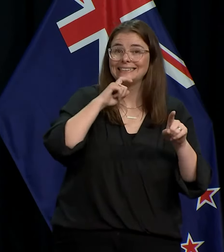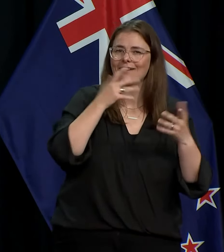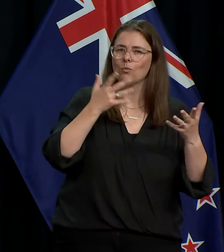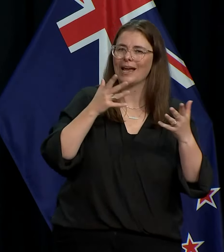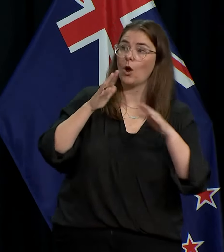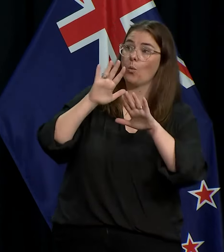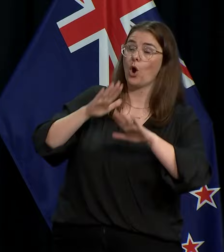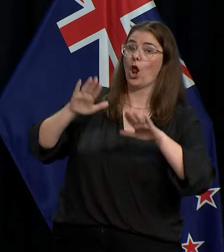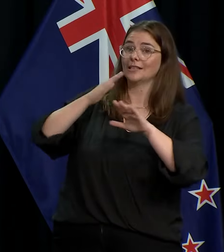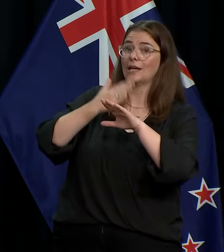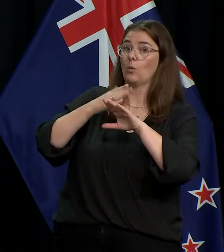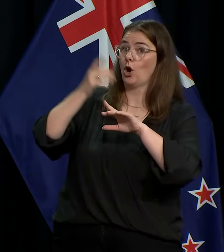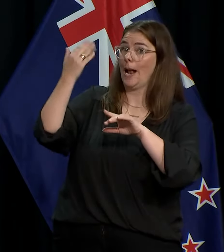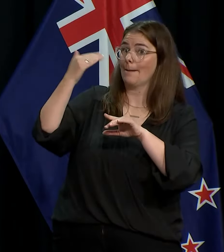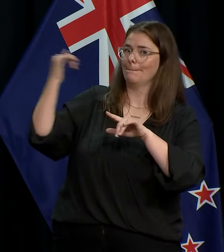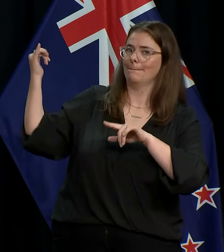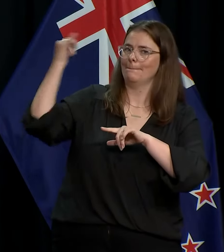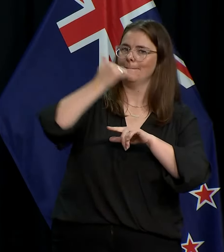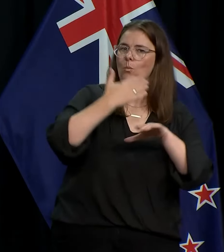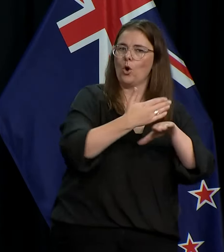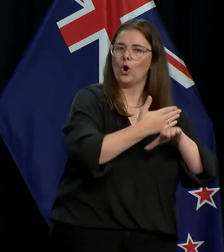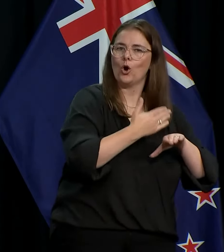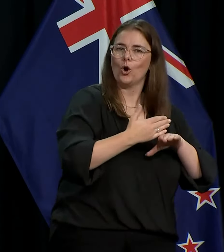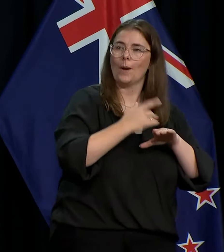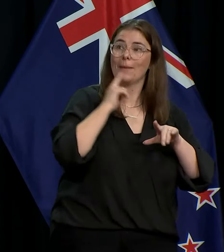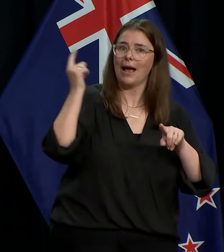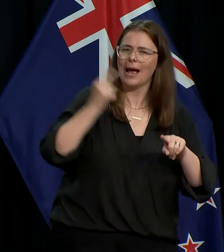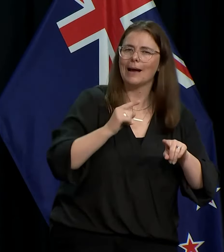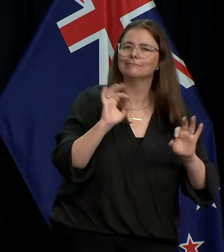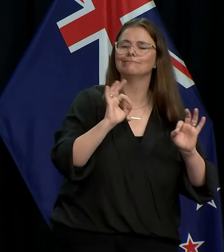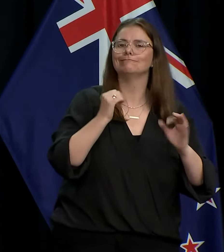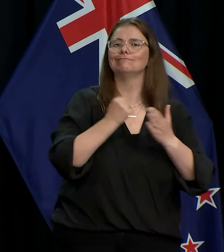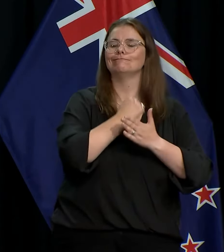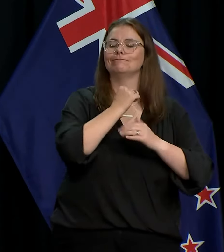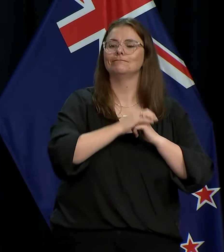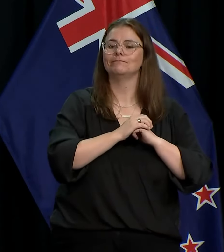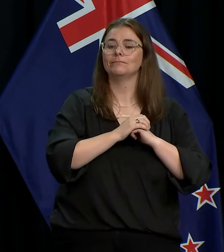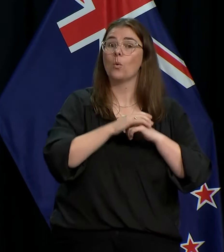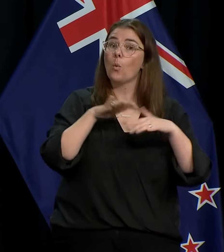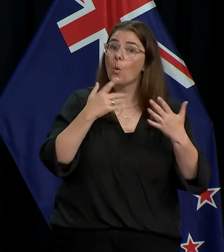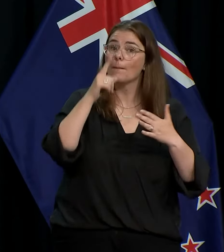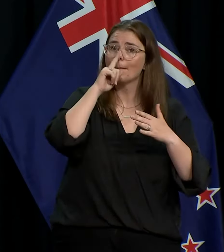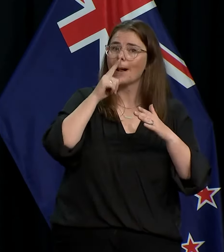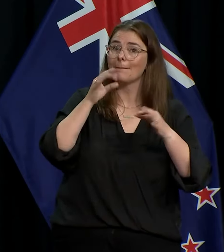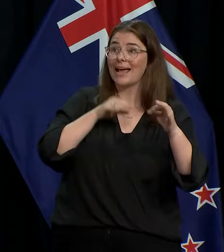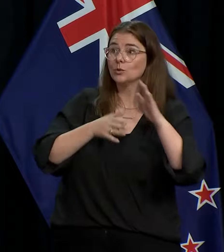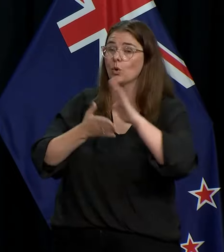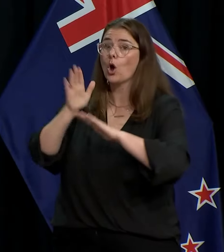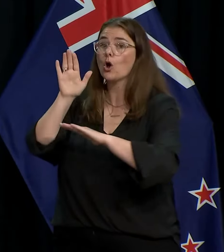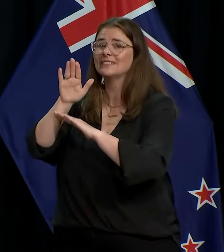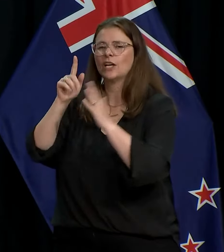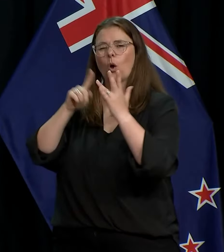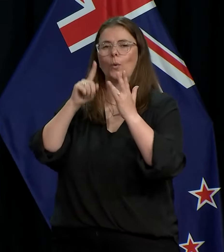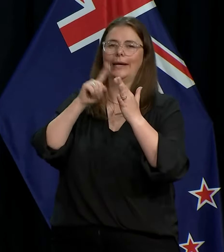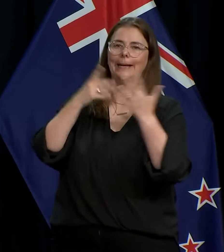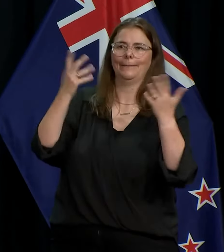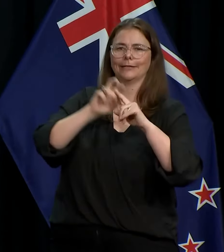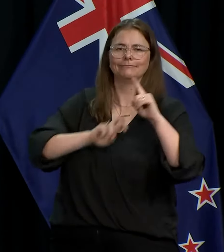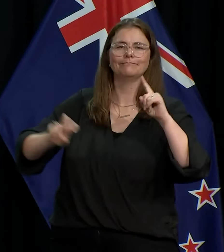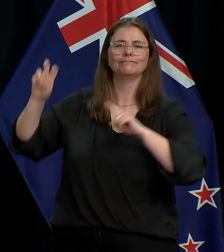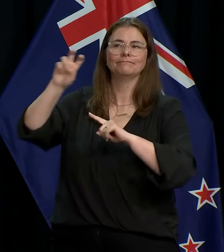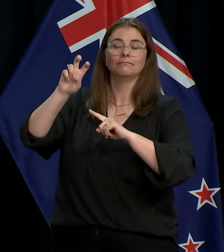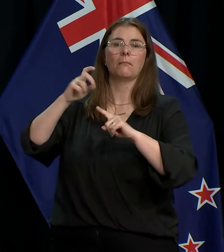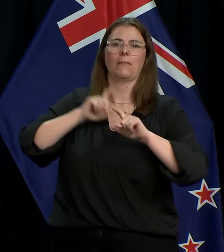holiday visas. The same thing that we may see some New Zealanders go who have put off or postponed their travel for their traditional OE for some time